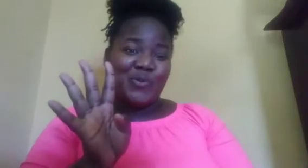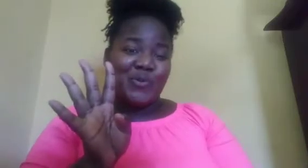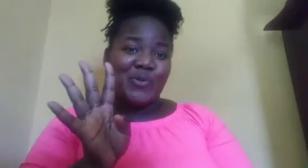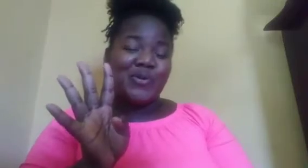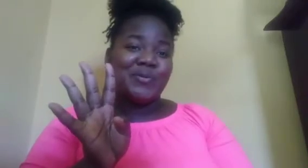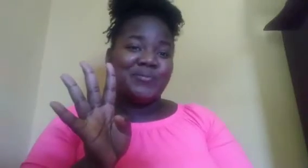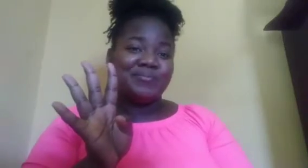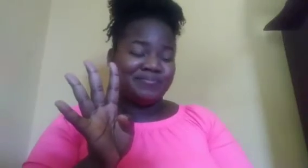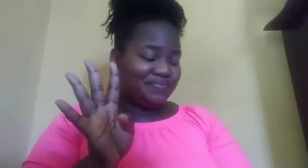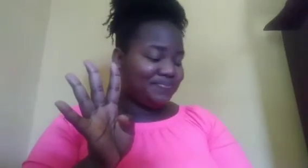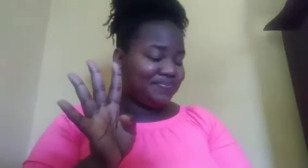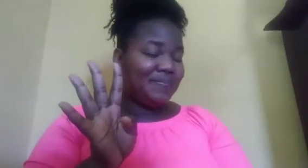74.